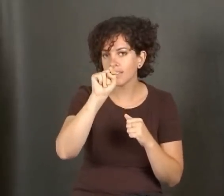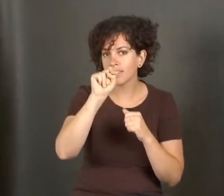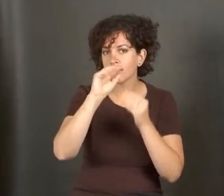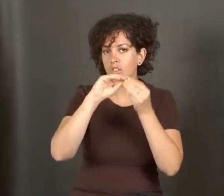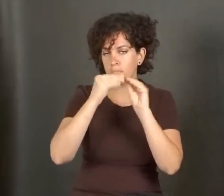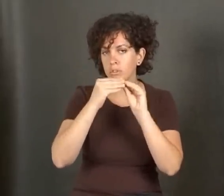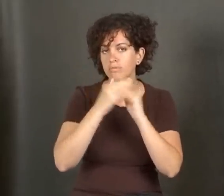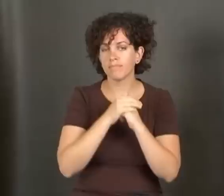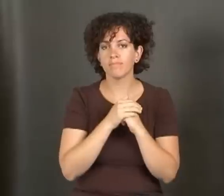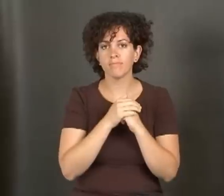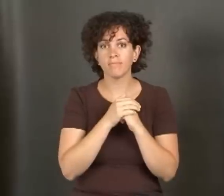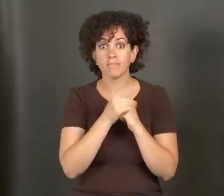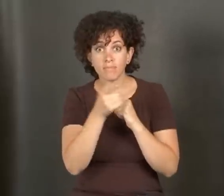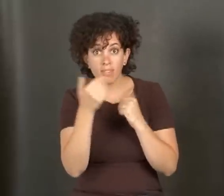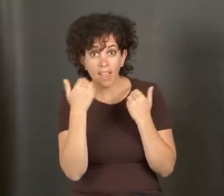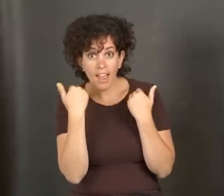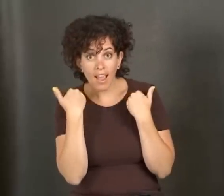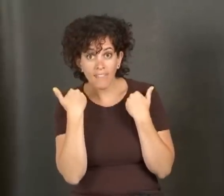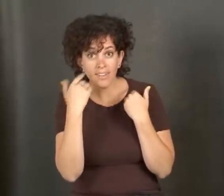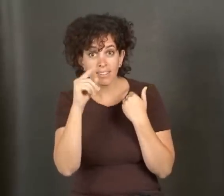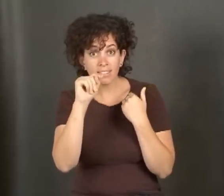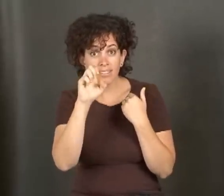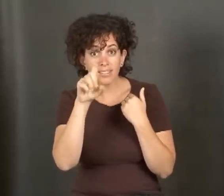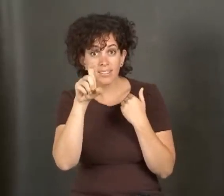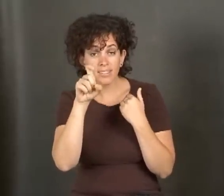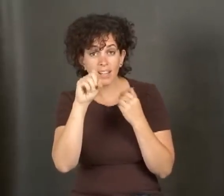but they might use text messaging, which uses a phone number.